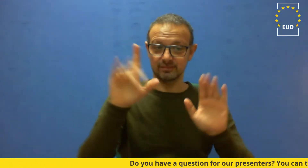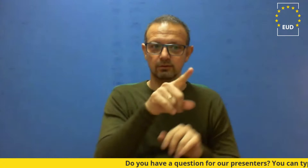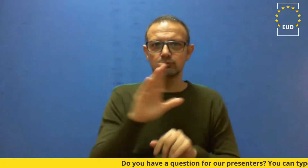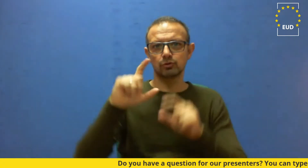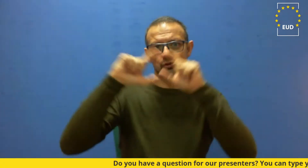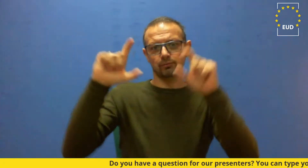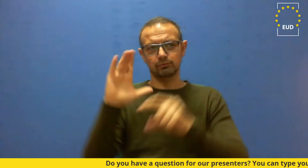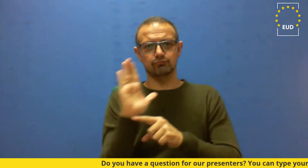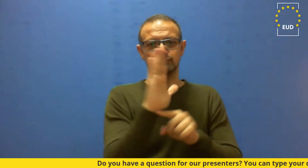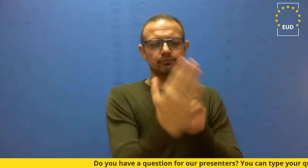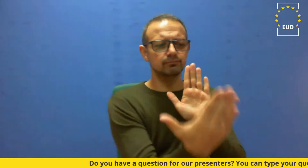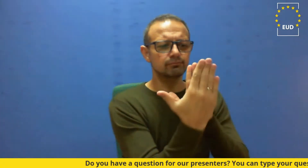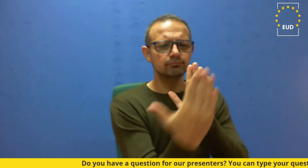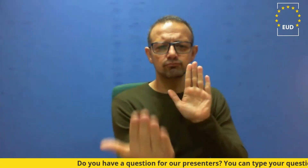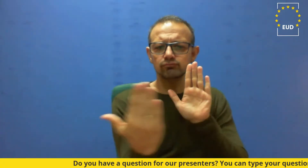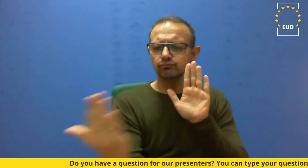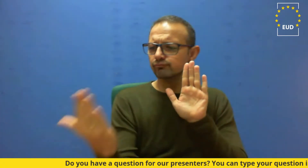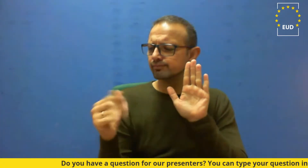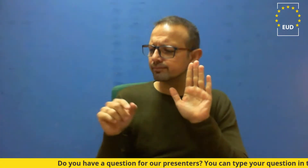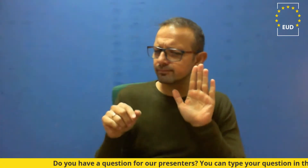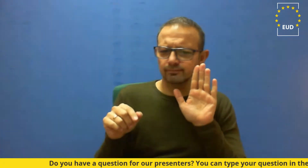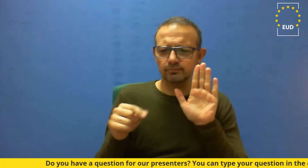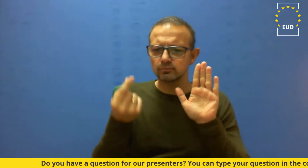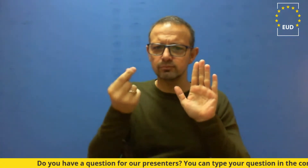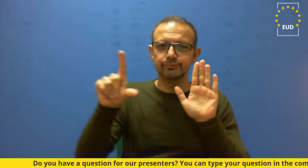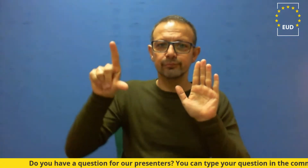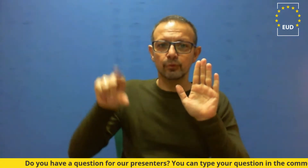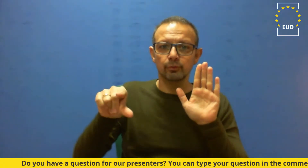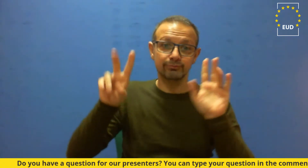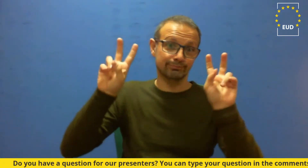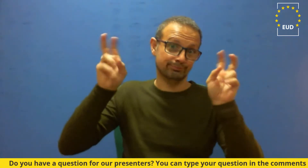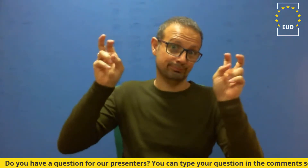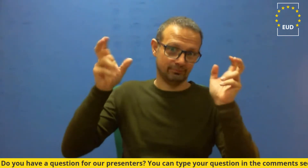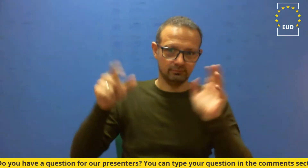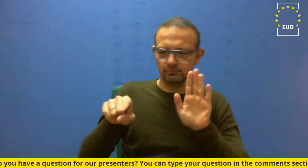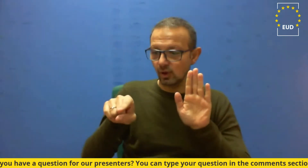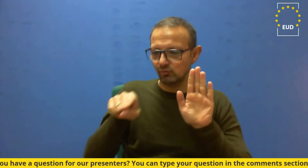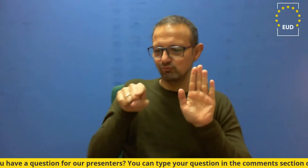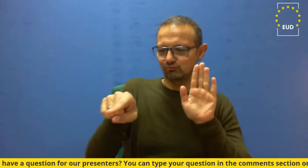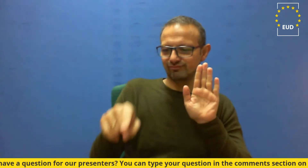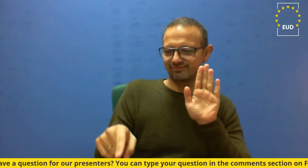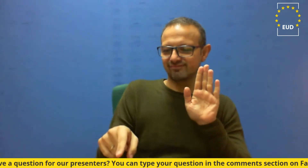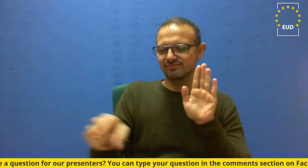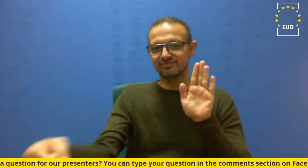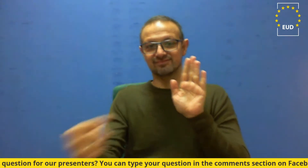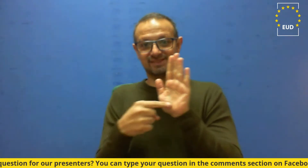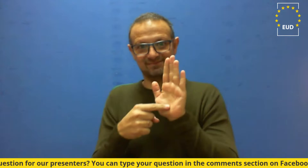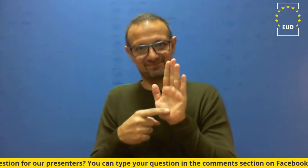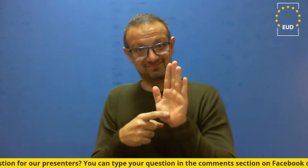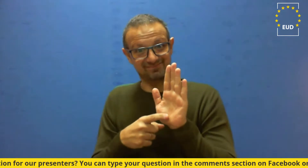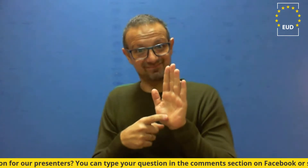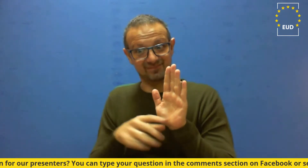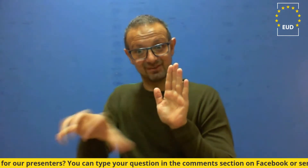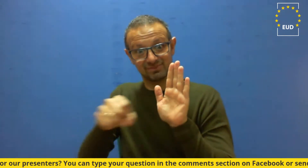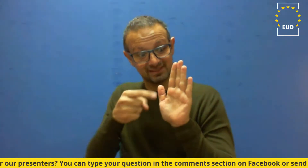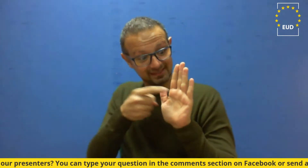And what we now have set up is that if people are interested in signing on stage, on